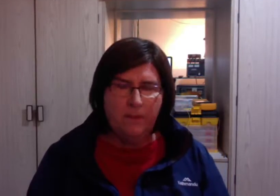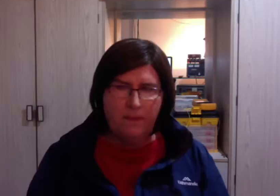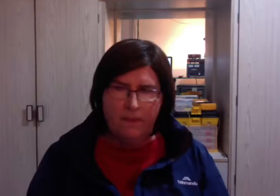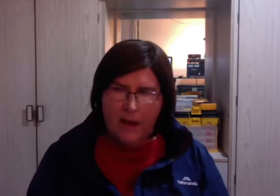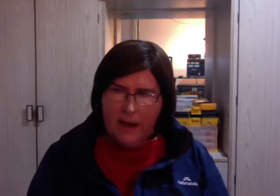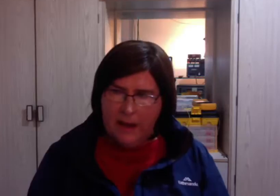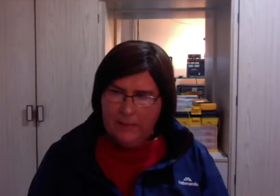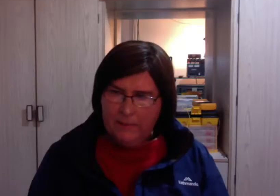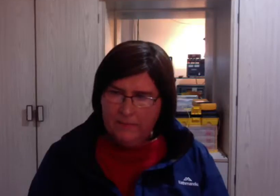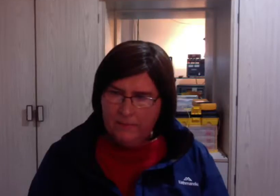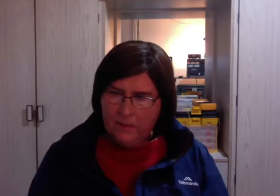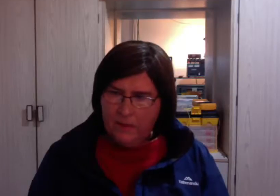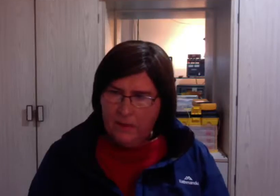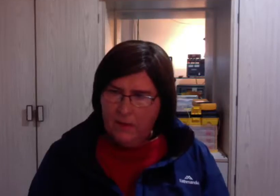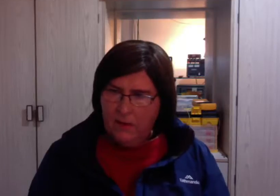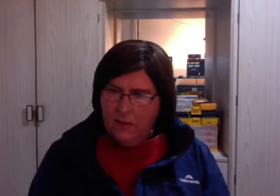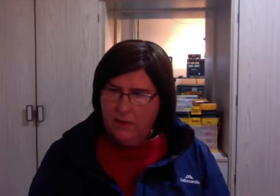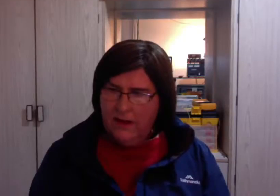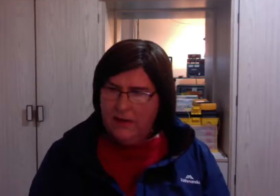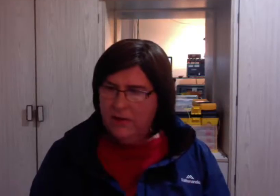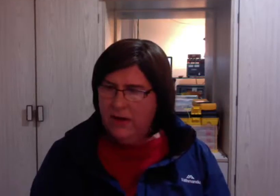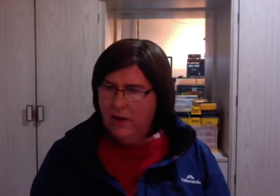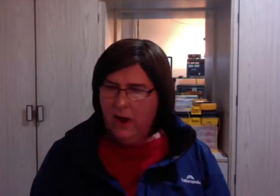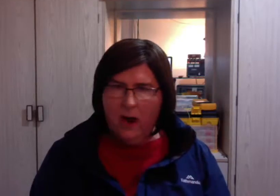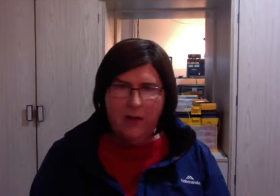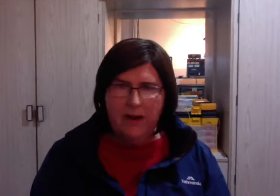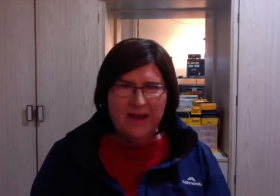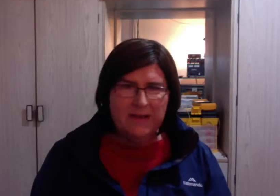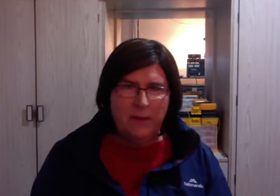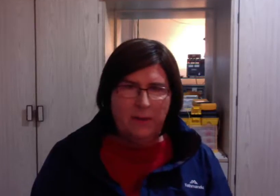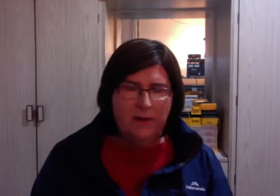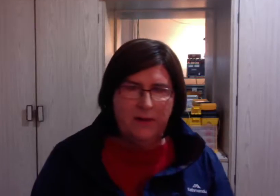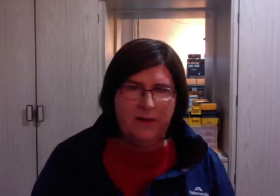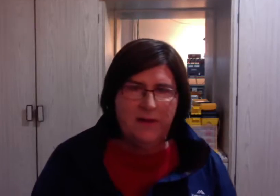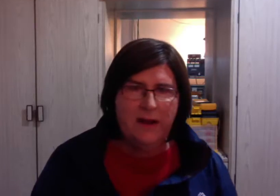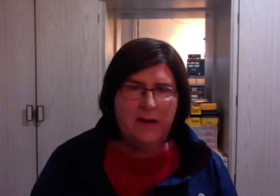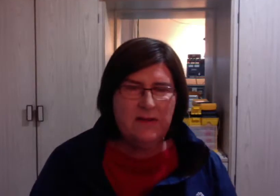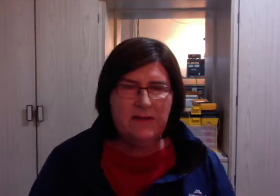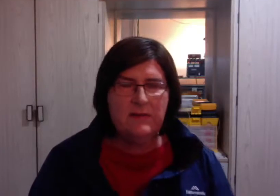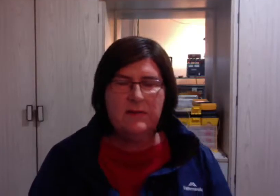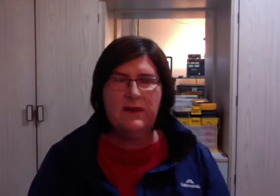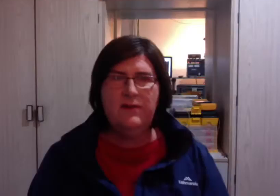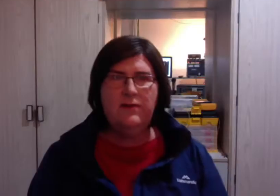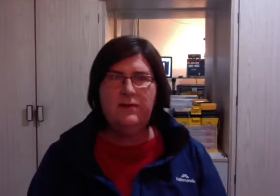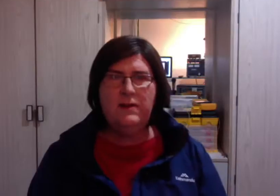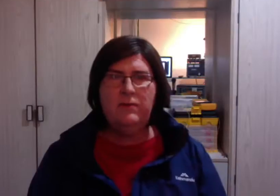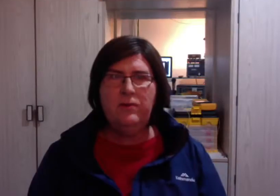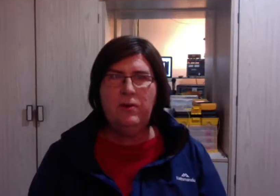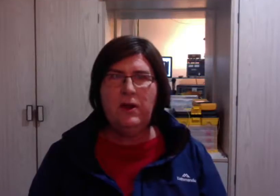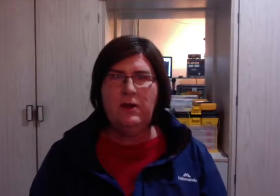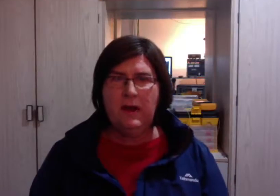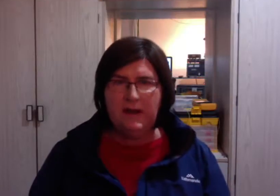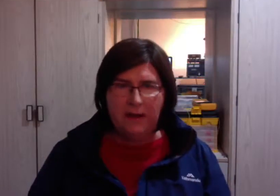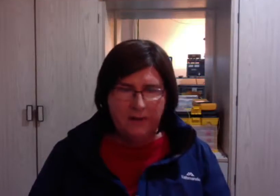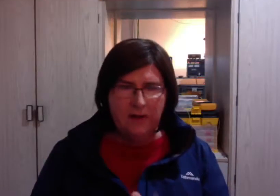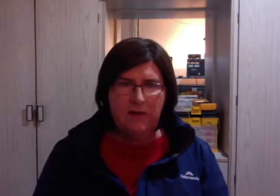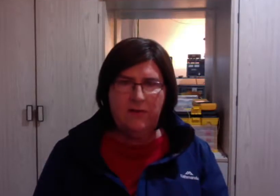that you get on a highway and double it and things like that. It just doesn't seem to work. And the other thing to consider